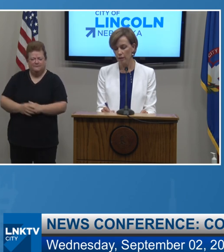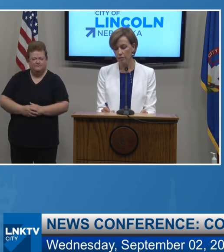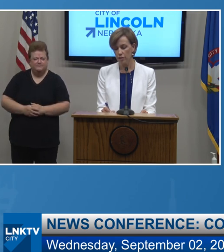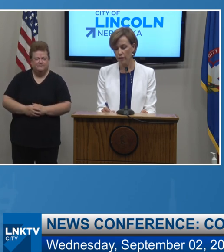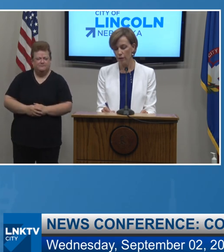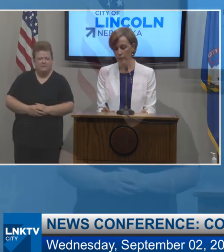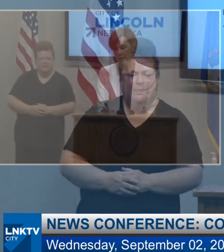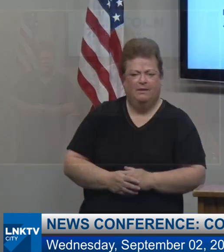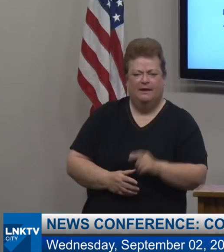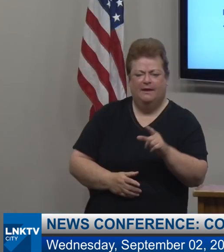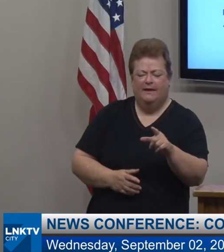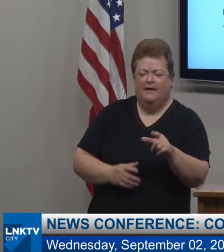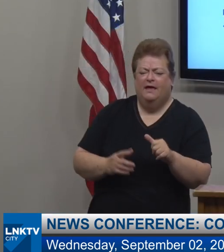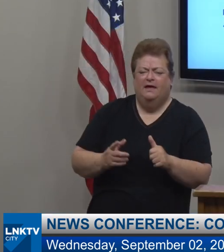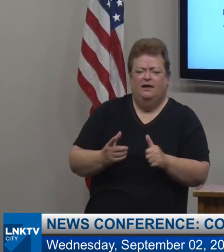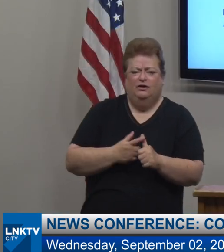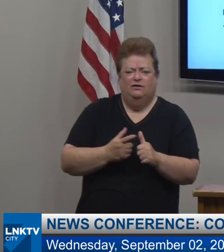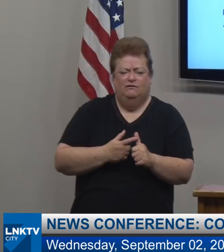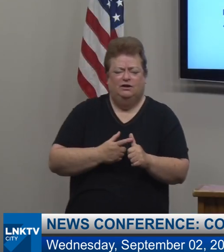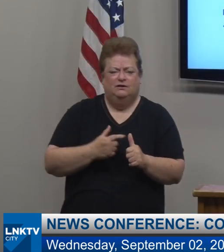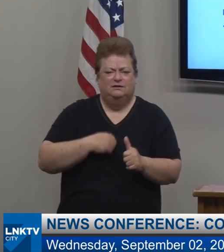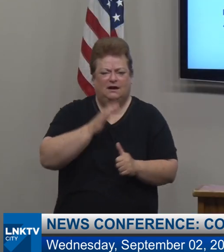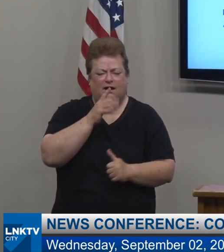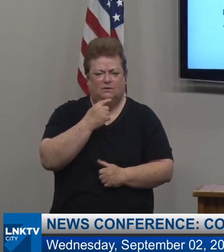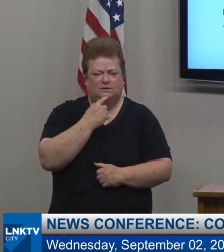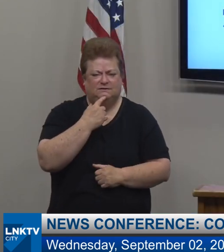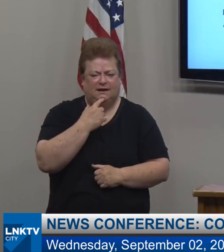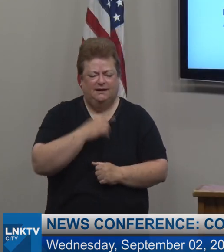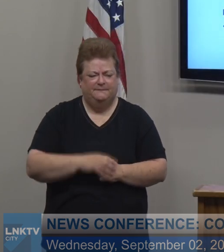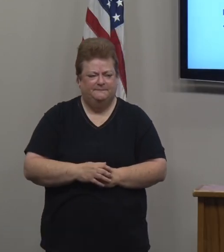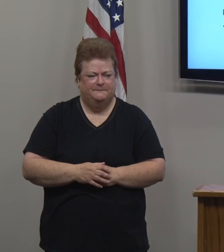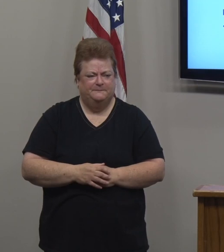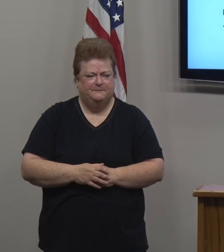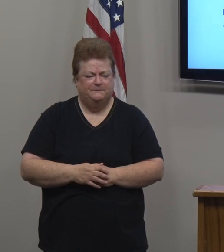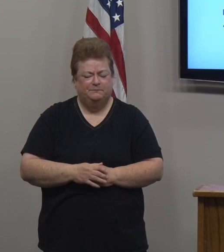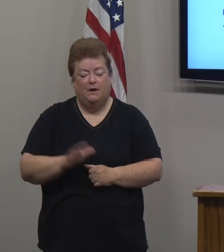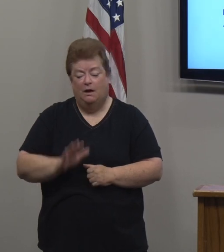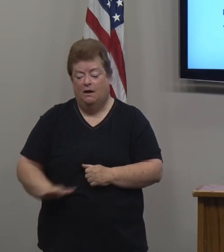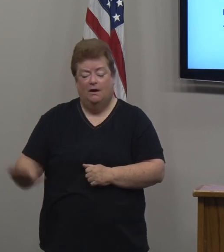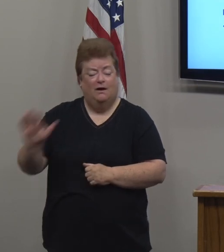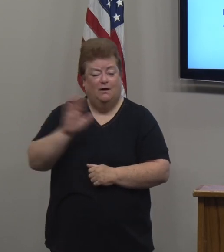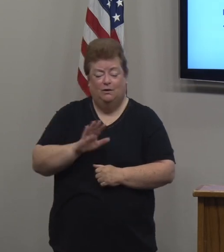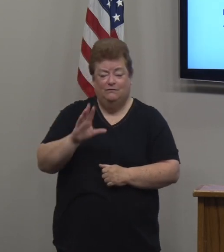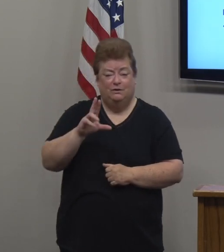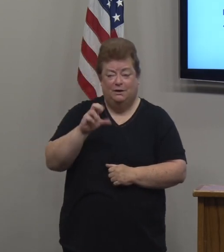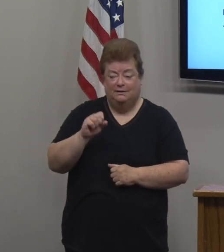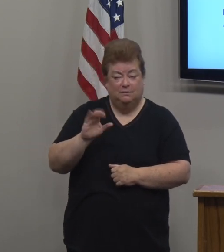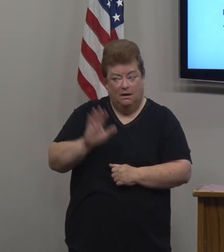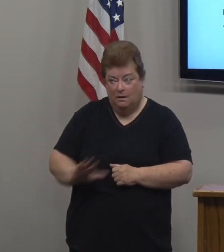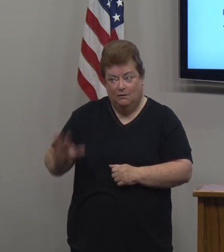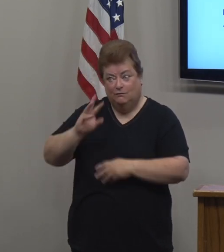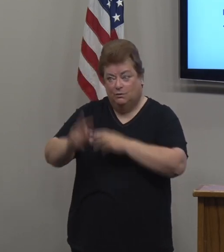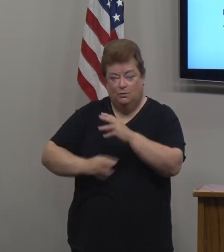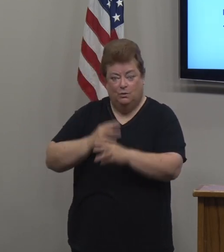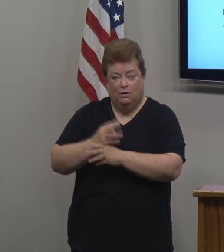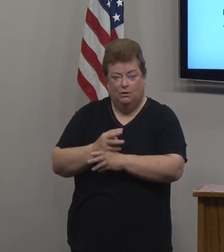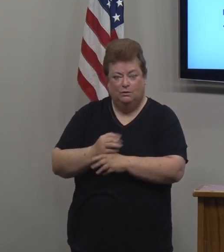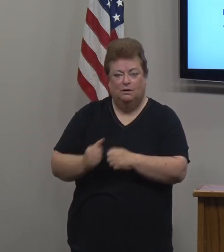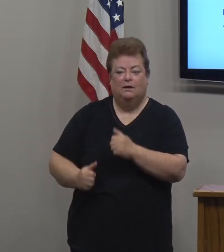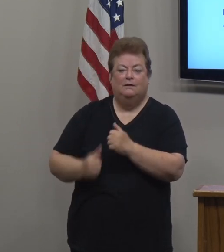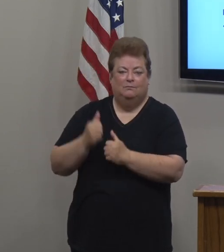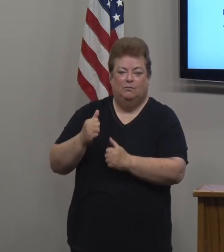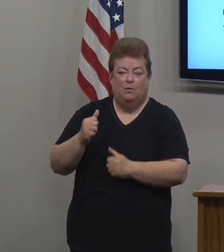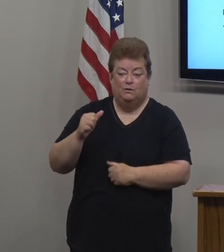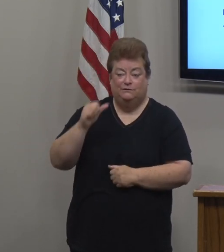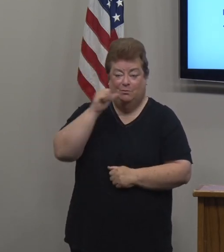Riley. First off, I would say that across the country and around the globe, most bars are